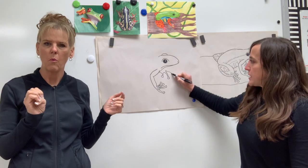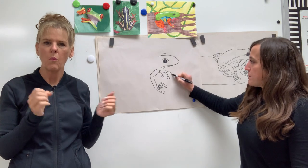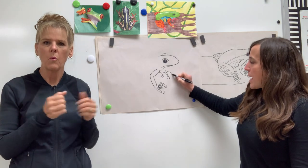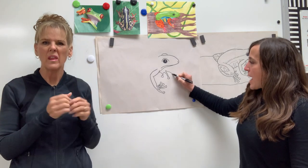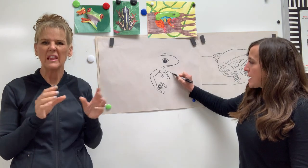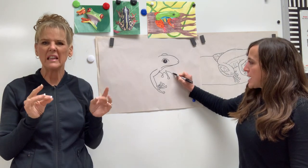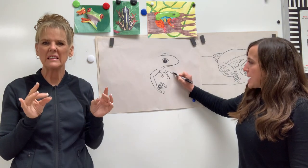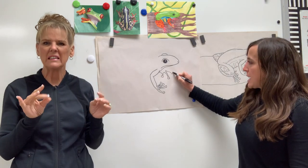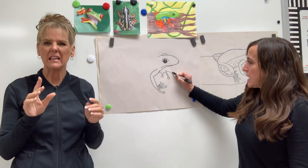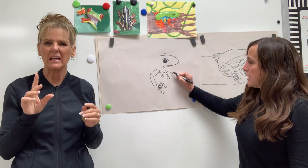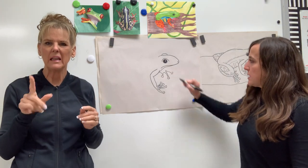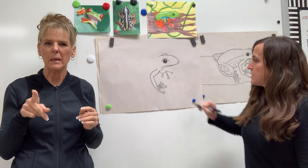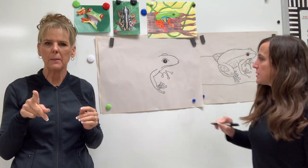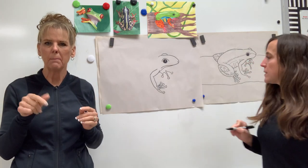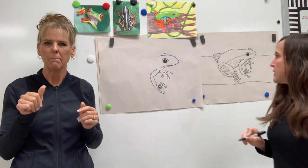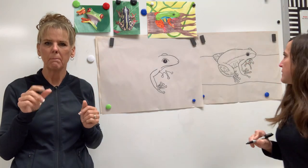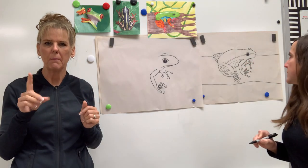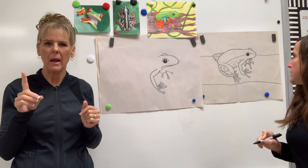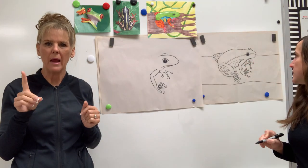with the sticky padding.